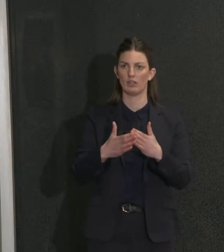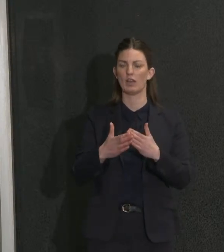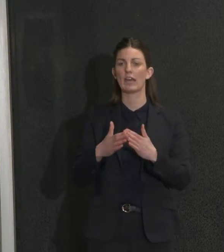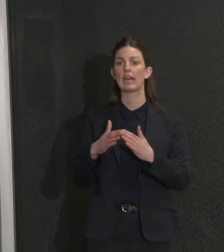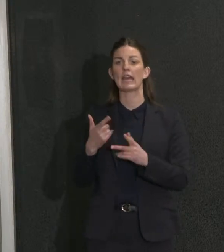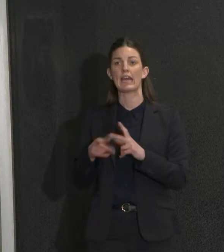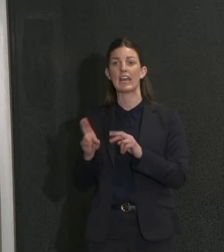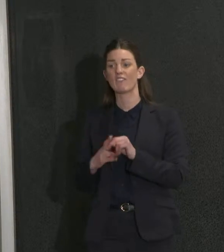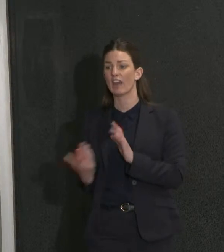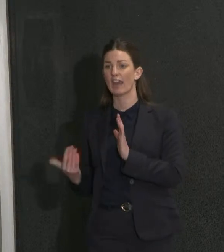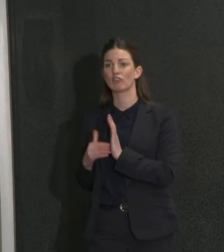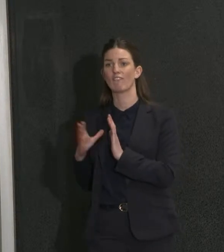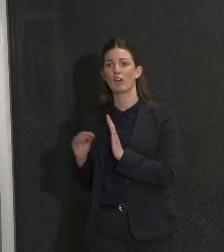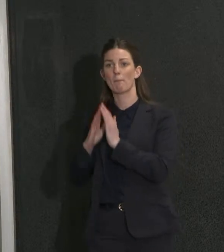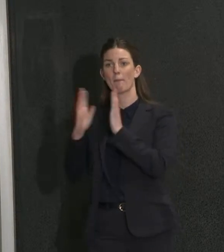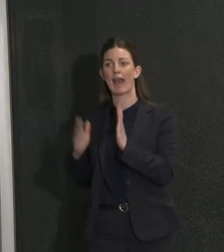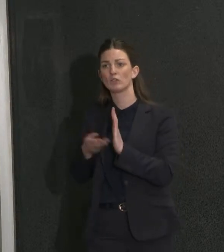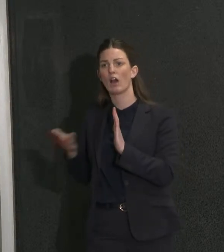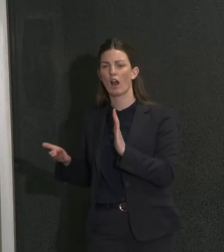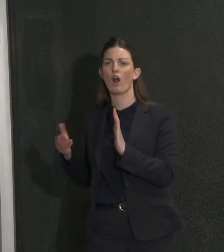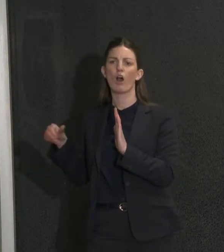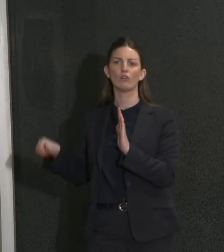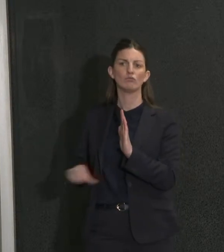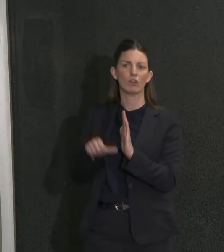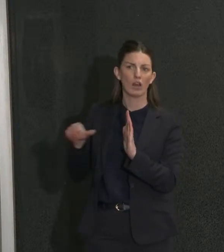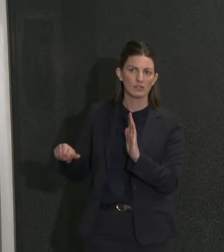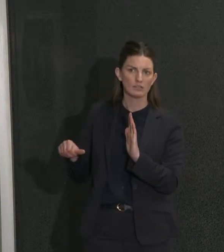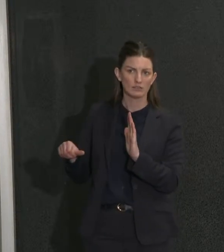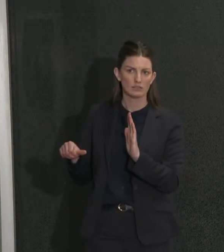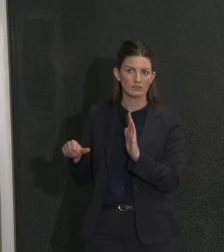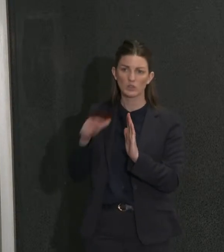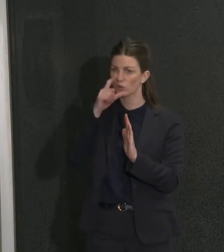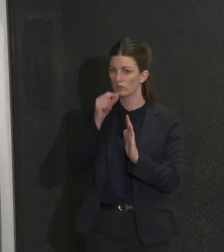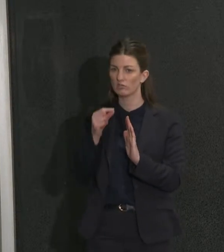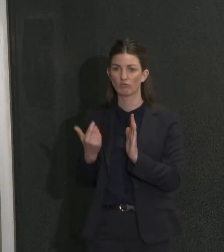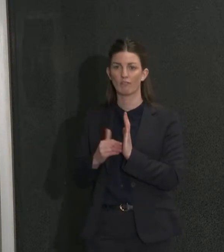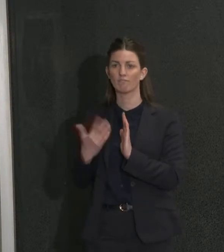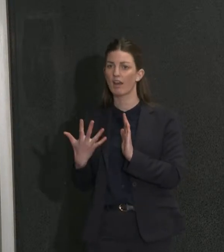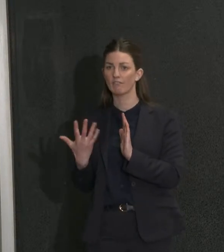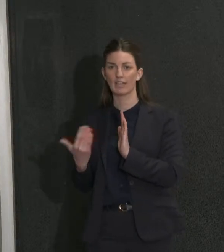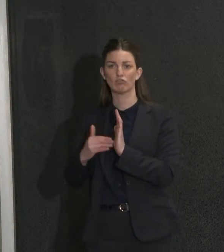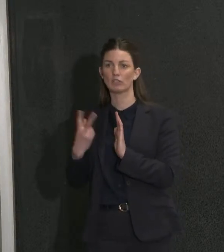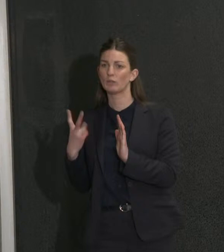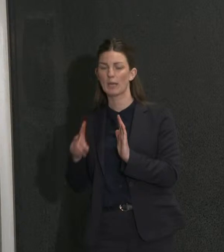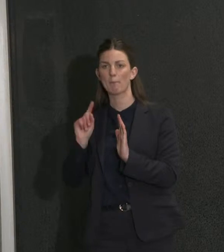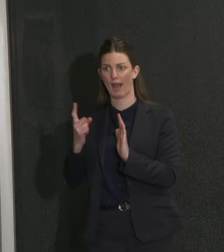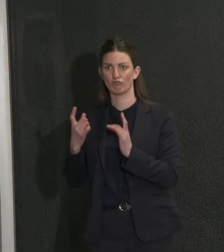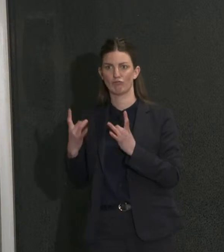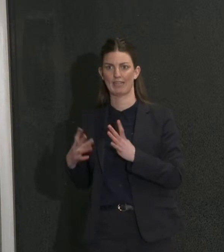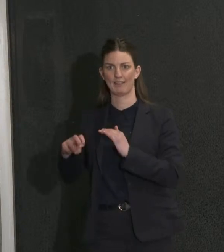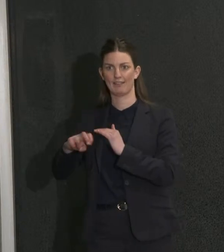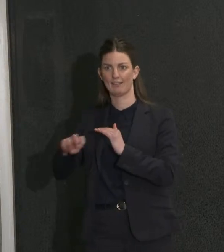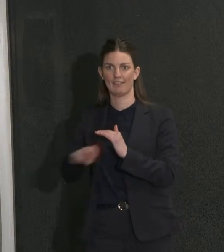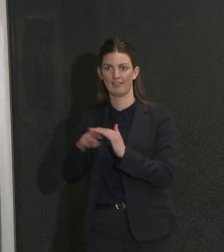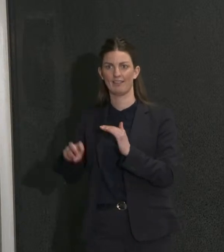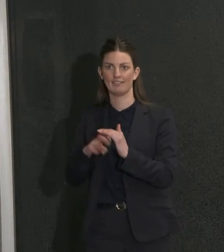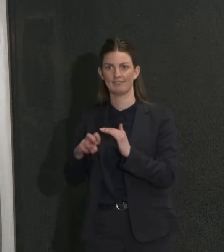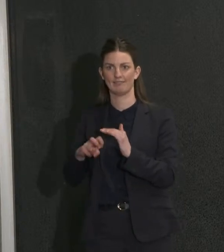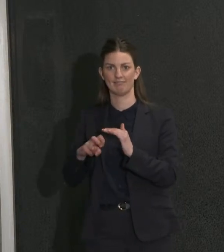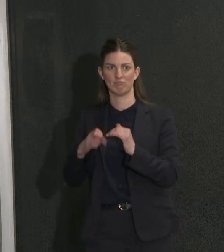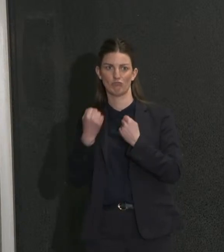not necessarily, you can have 4 or 5 or even 20 cases. But if they were all tucked away from other